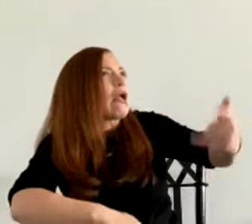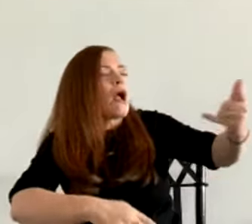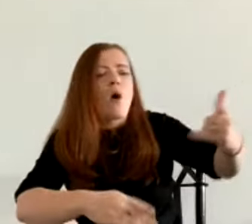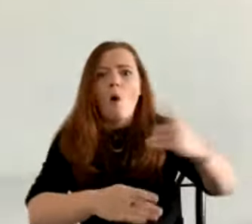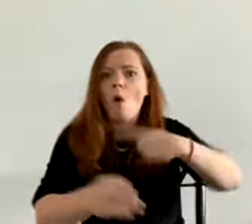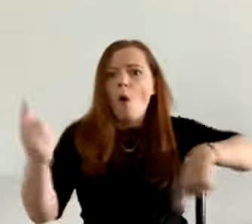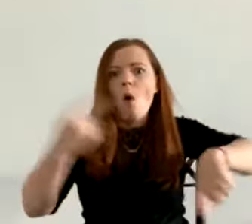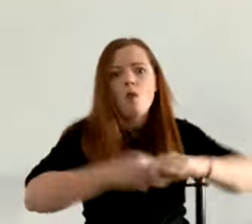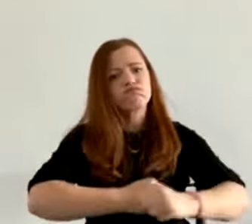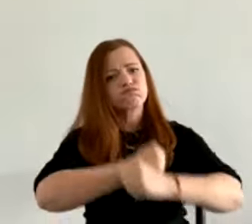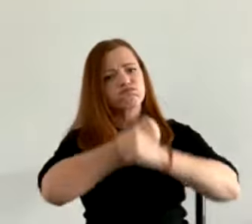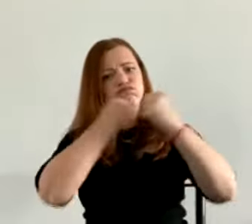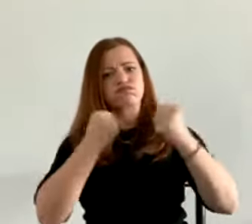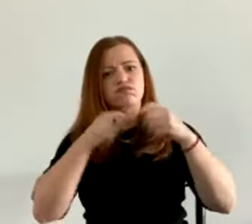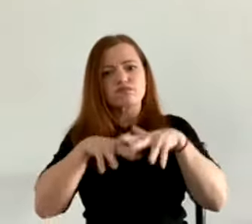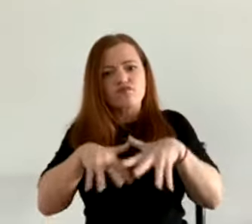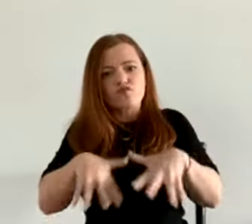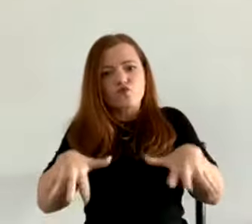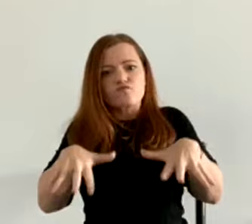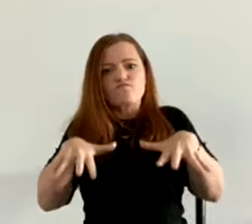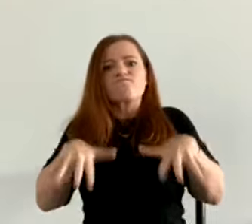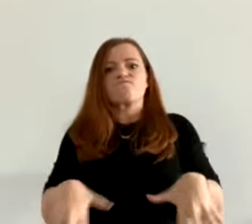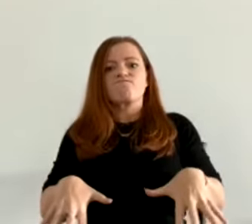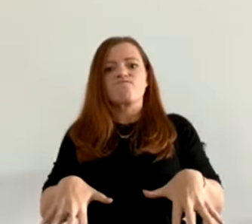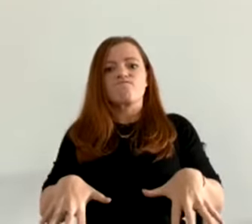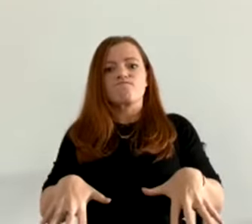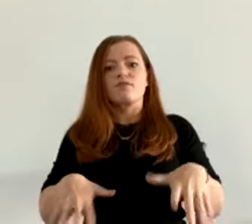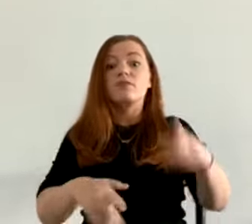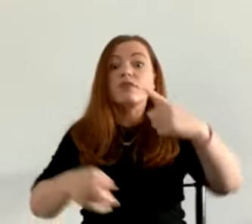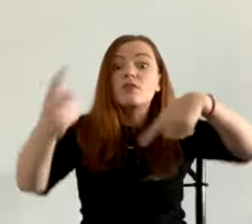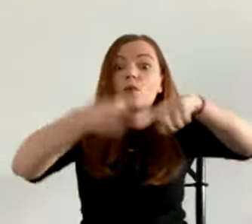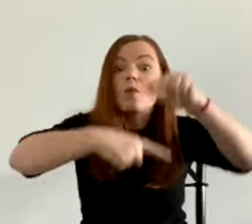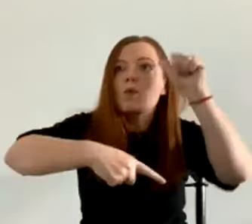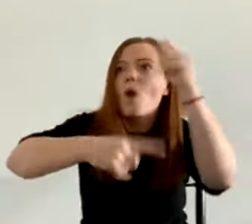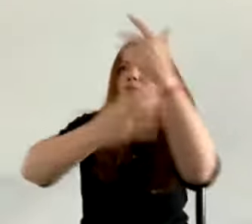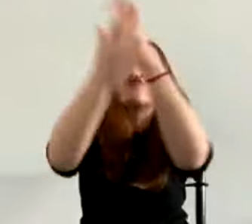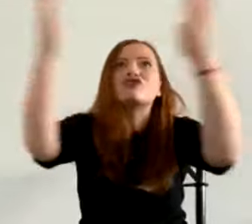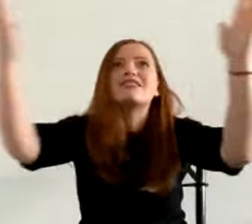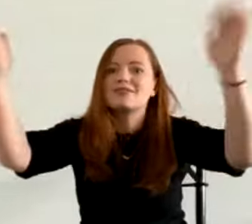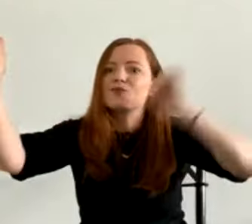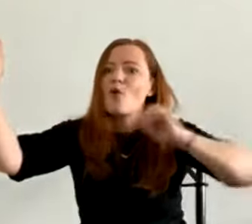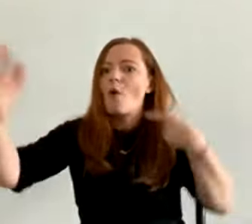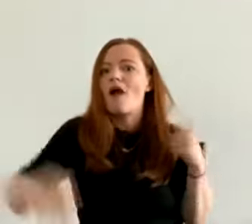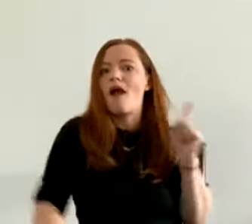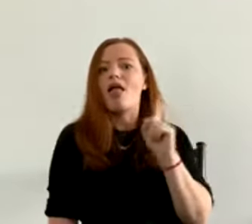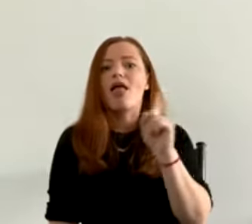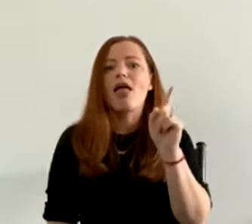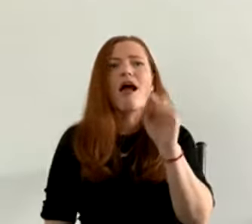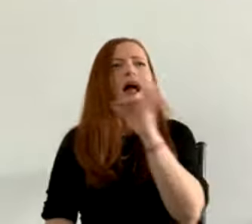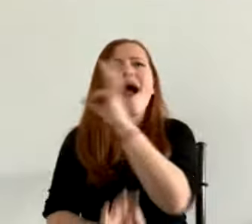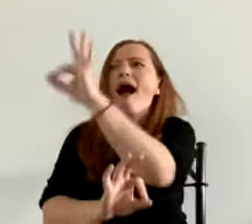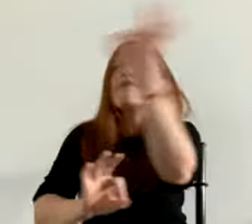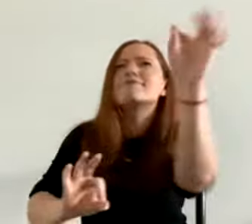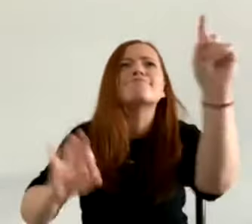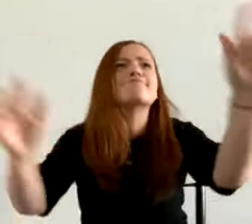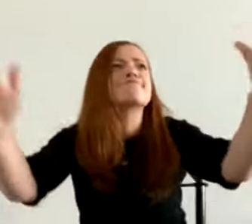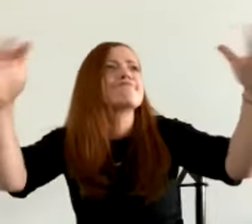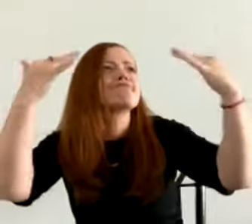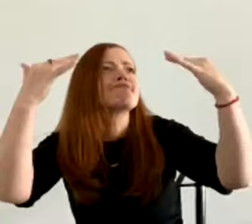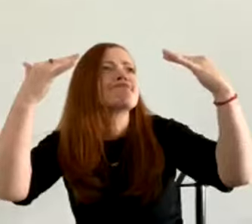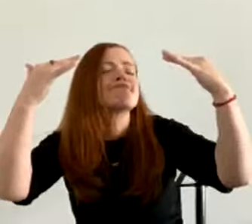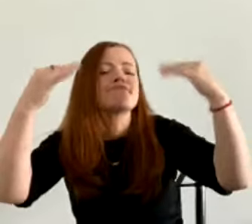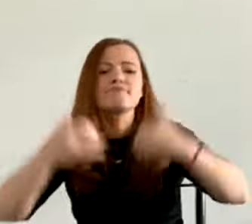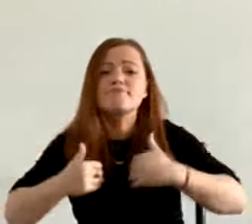very steady. They always know I am coming. I ask them what they see. I put my hand on the bark of